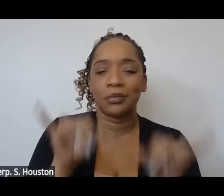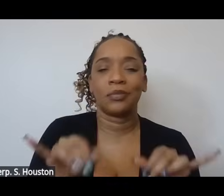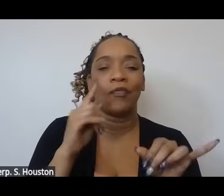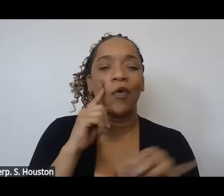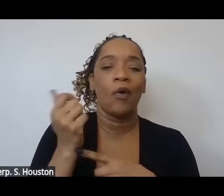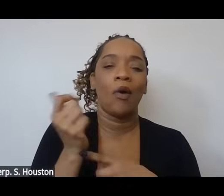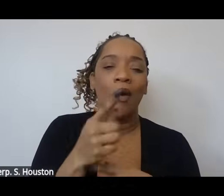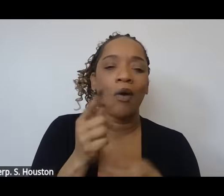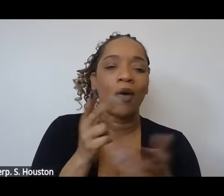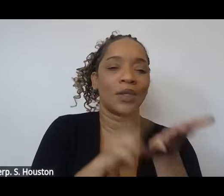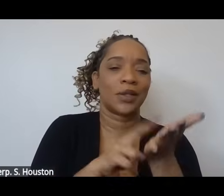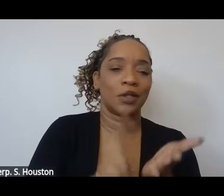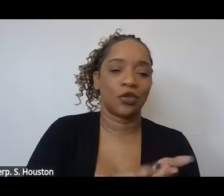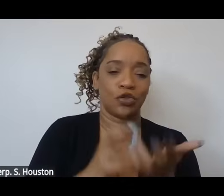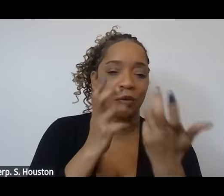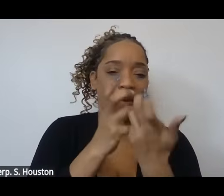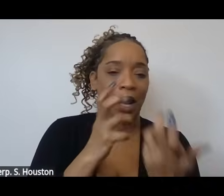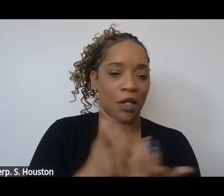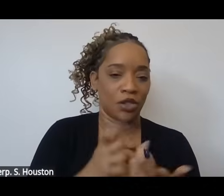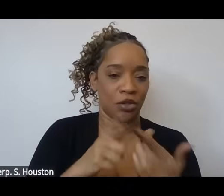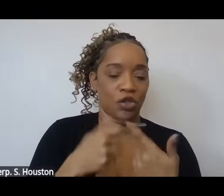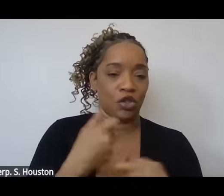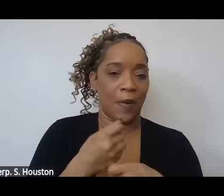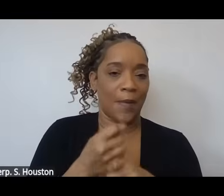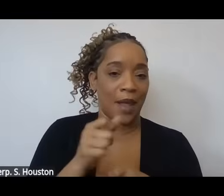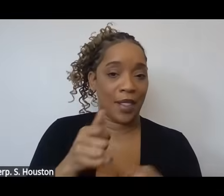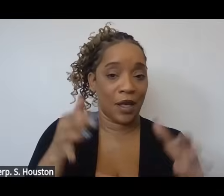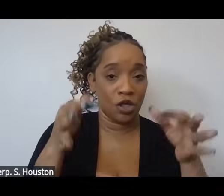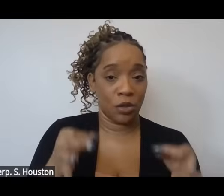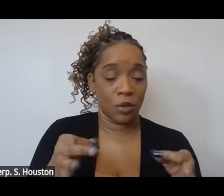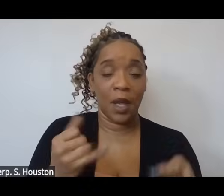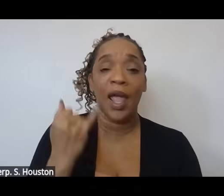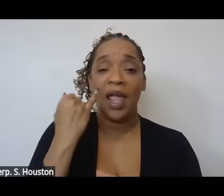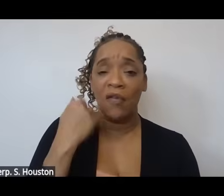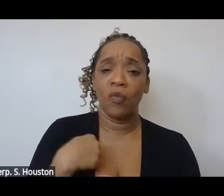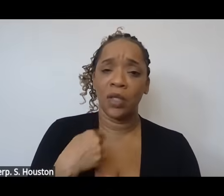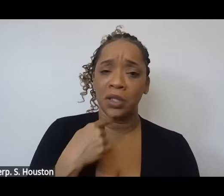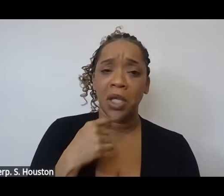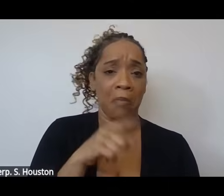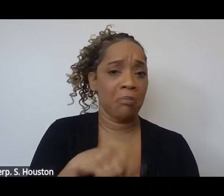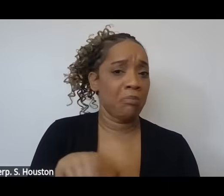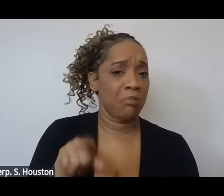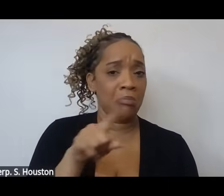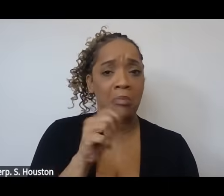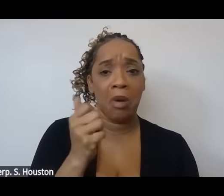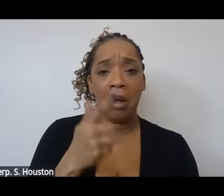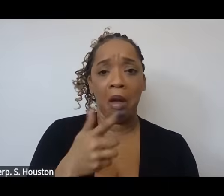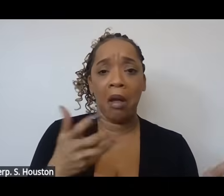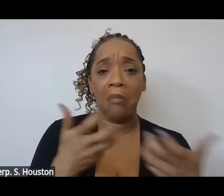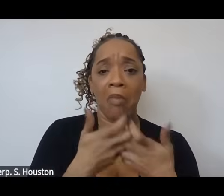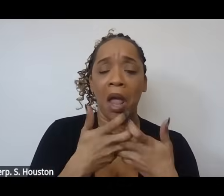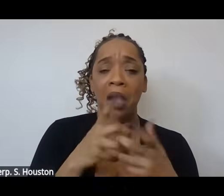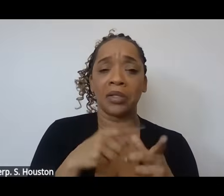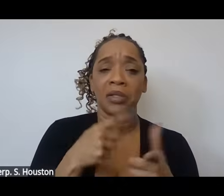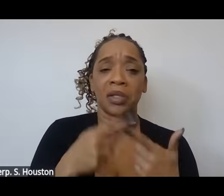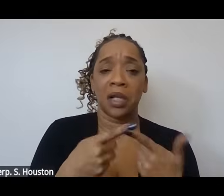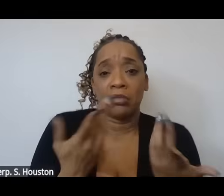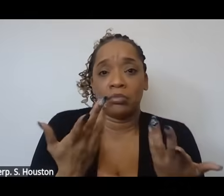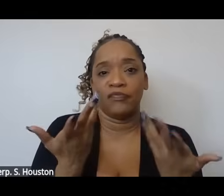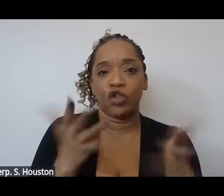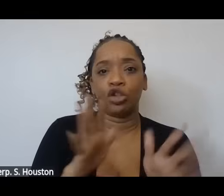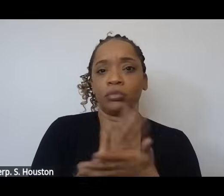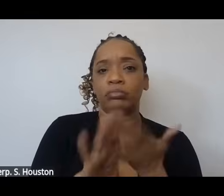to make that determination. If we determine that they all match, then, we would we'd be done with it at that point.